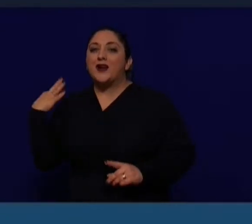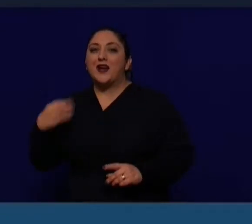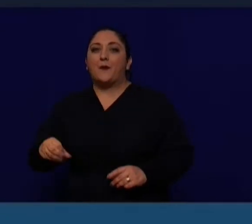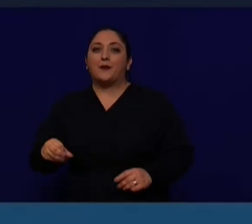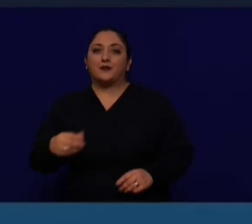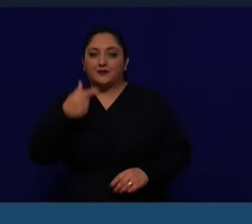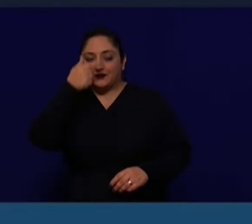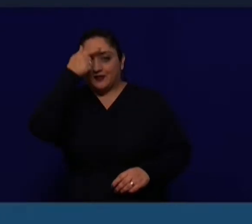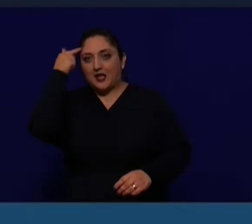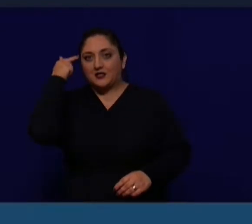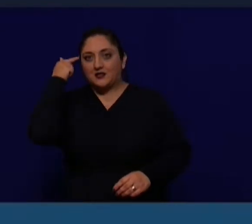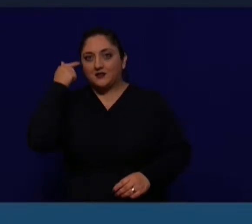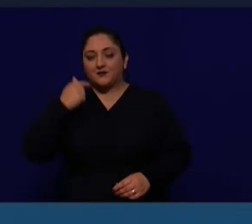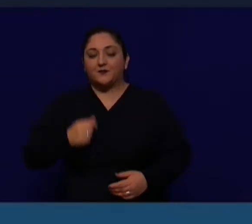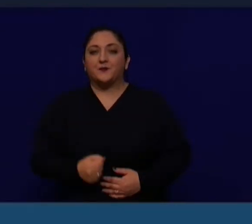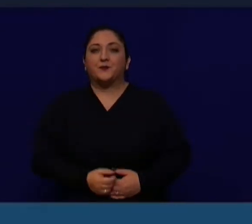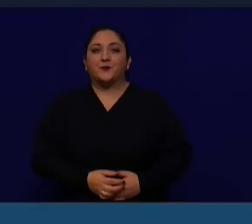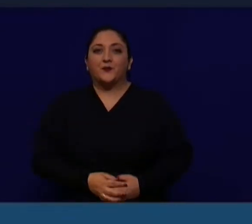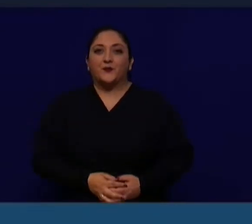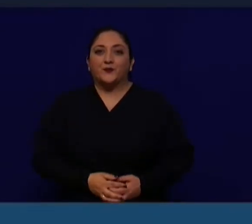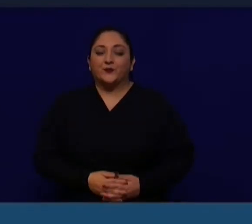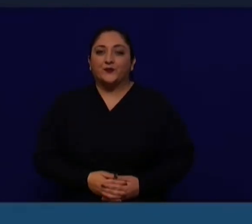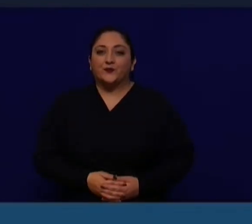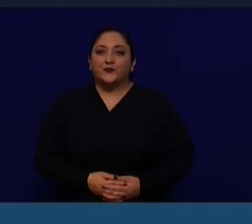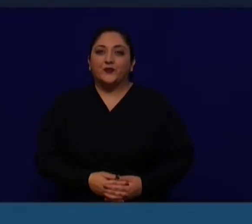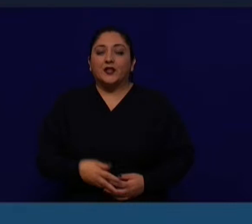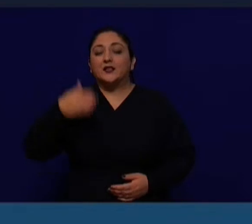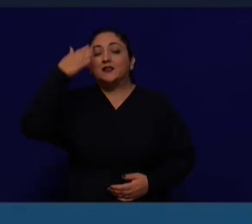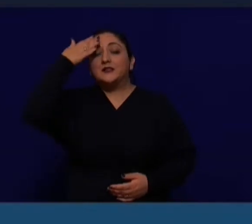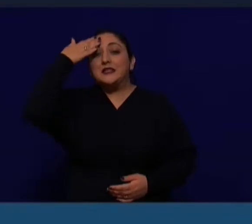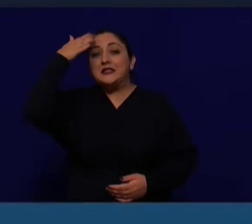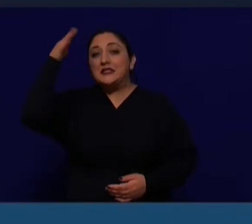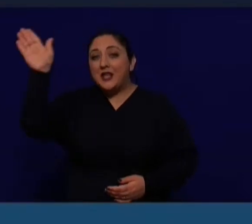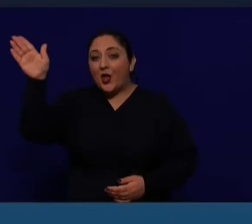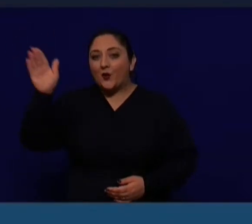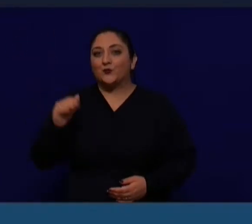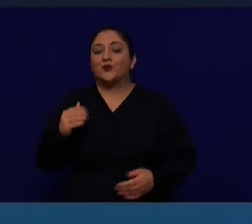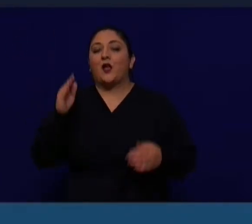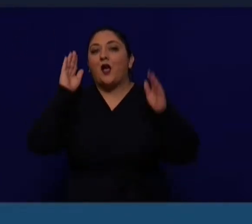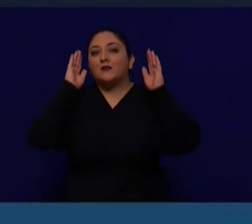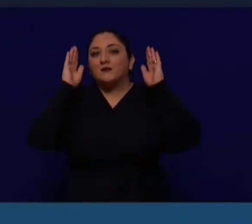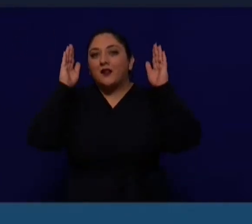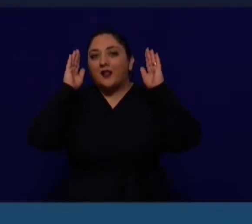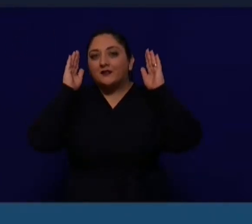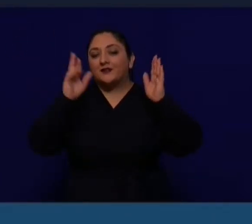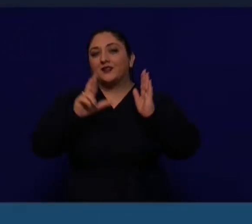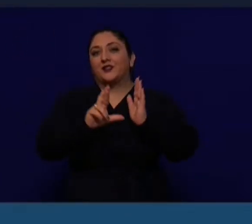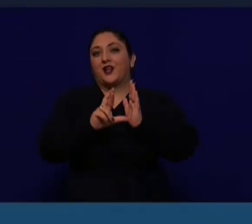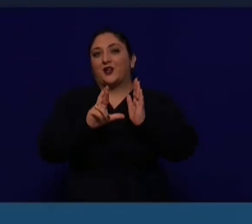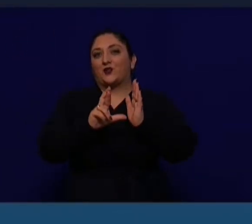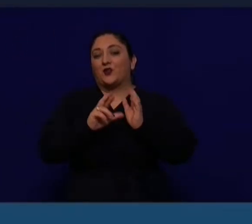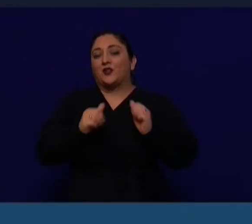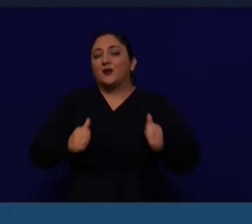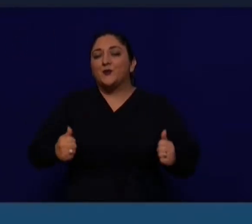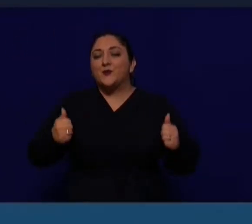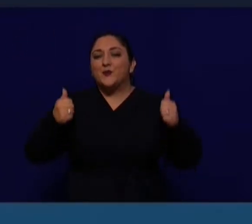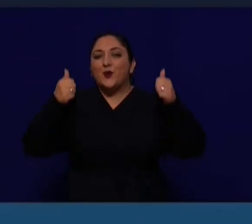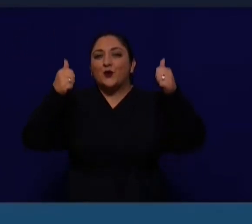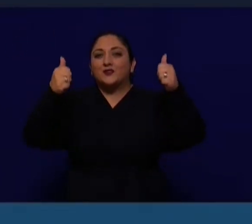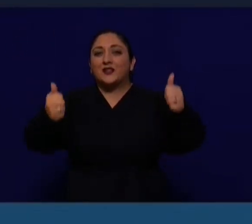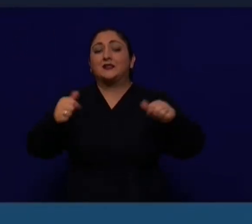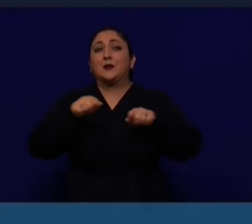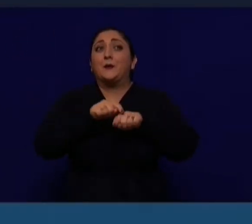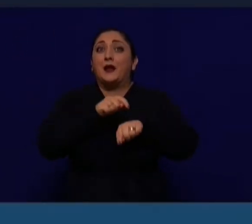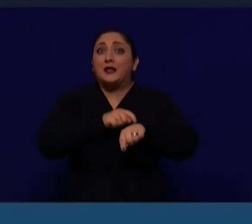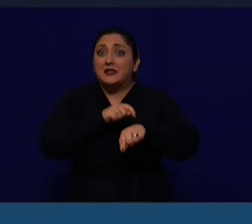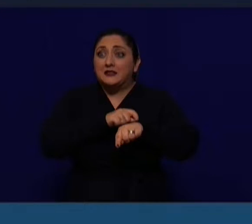testing. Fakkarkom fil-miżuri li għanna fil-post bħala prevenzjoni huma iktar importanti bħalissa din il-firxa li